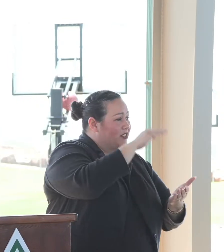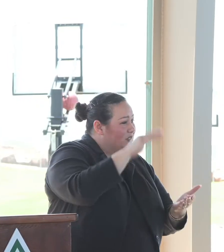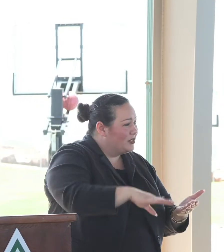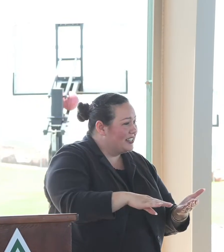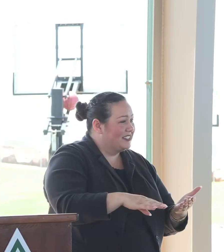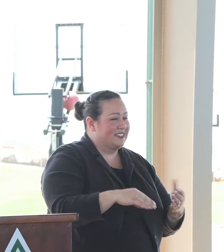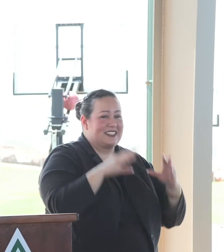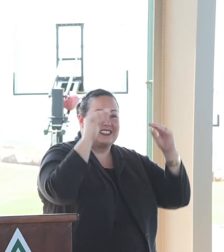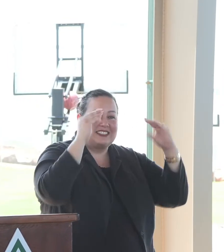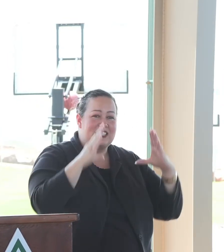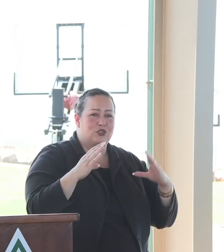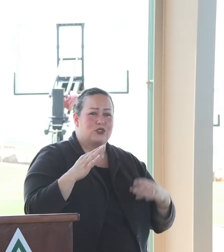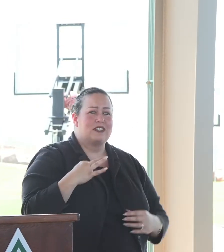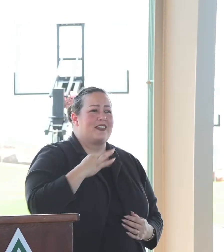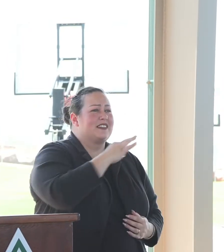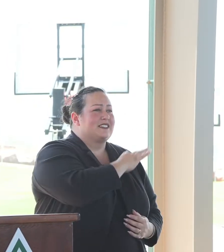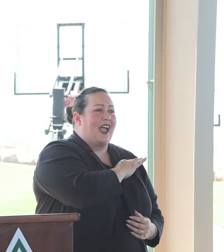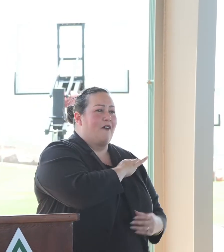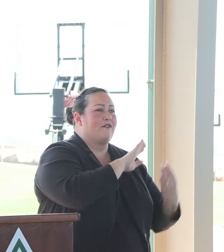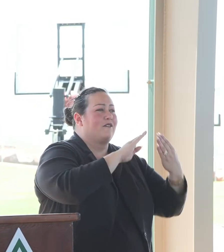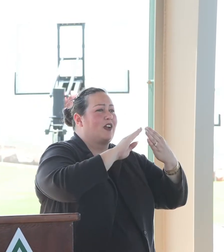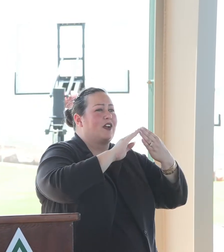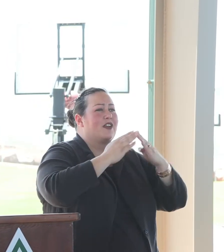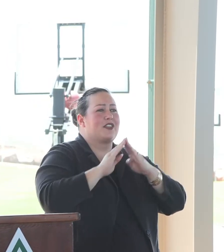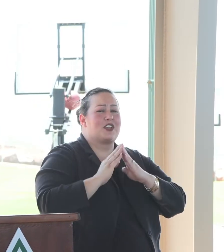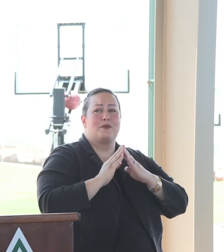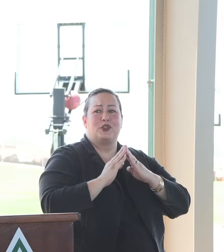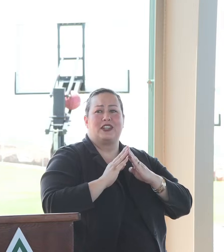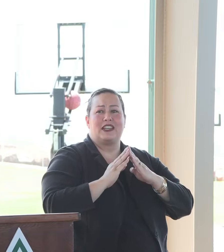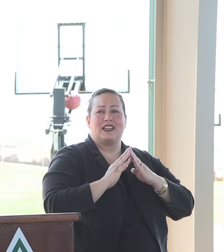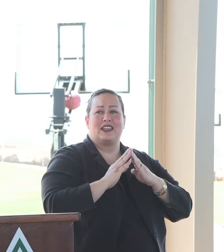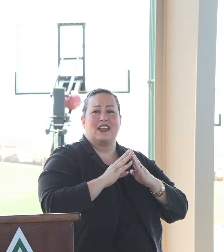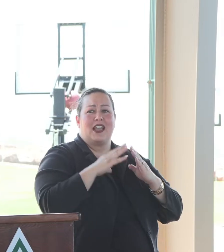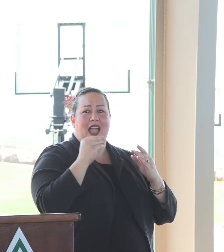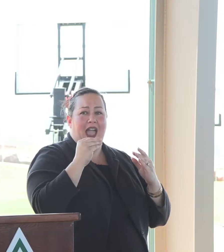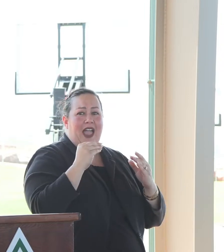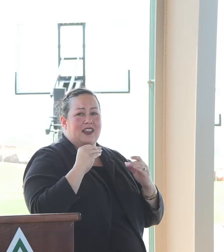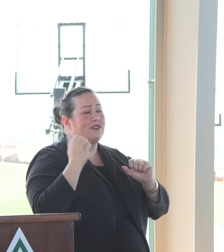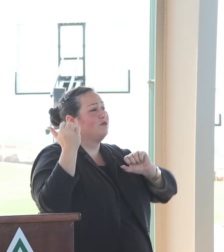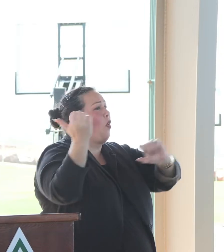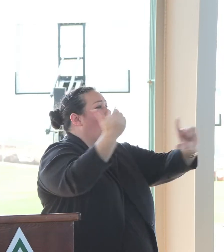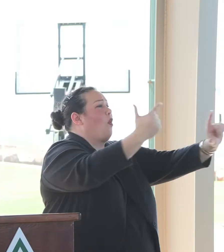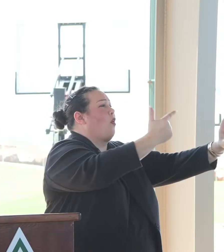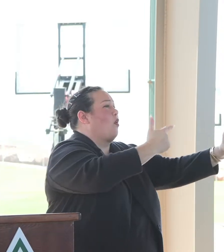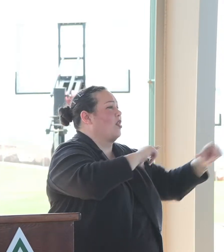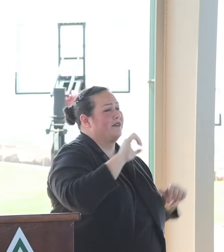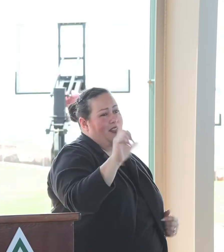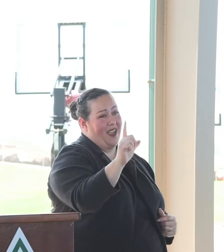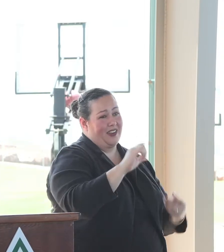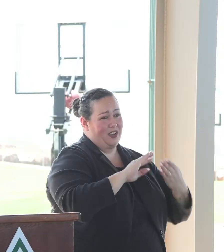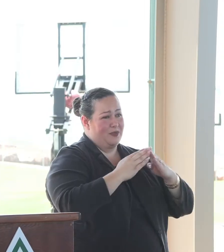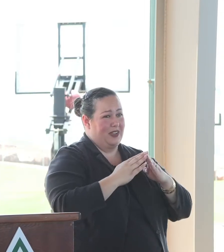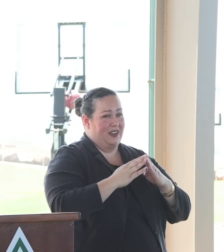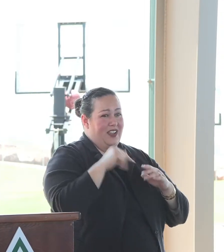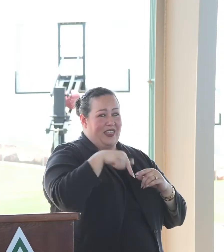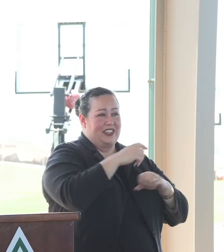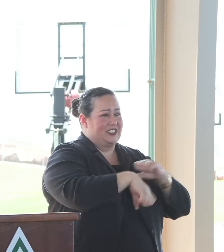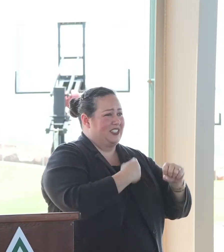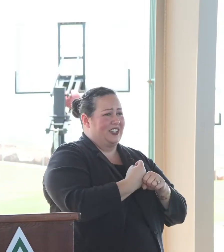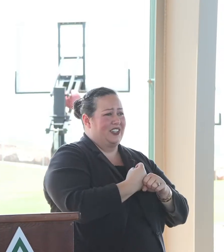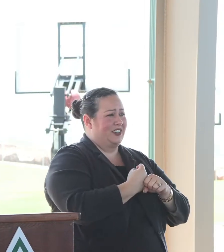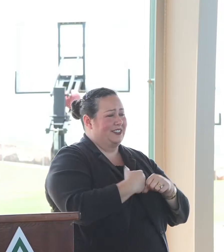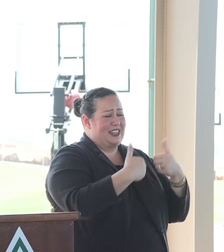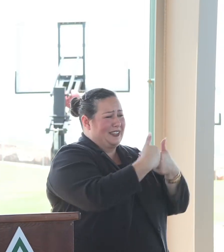our staff, our community, and the whole Lahaina community. This year has been full of challenges on